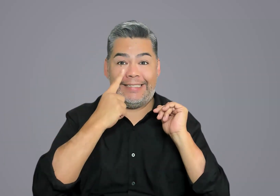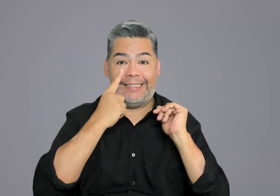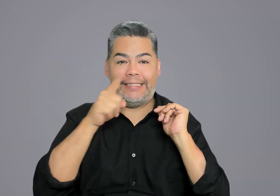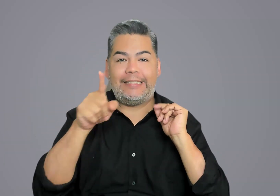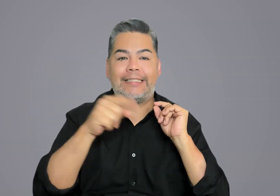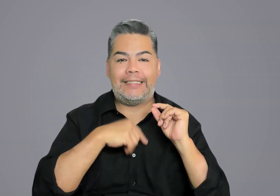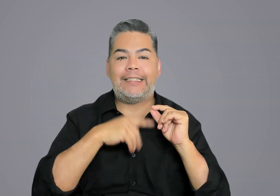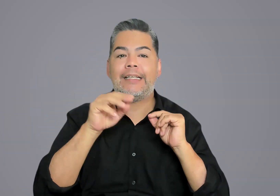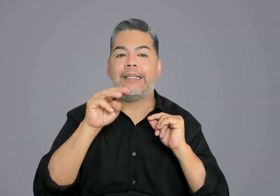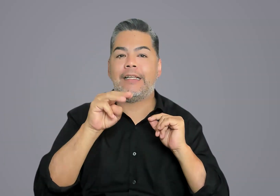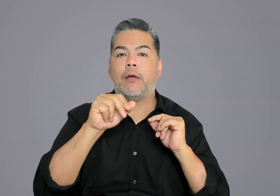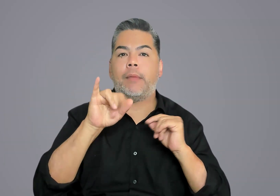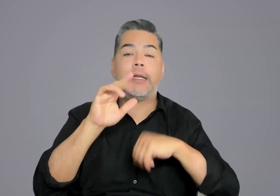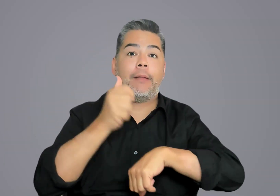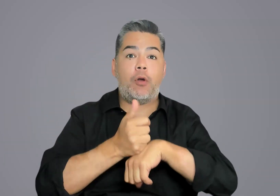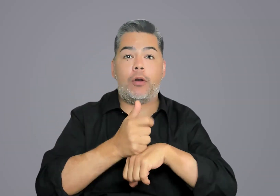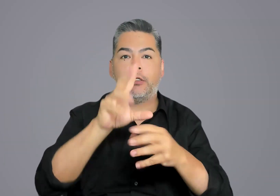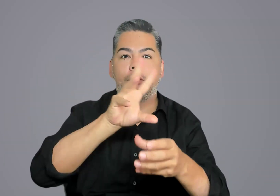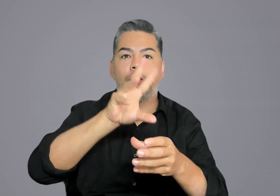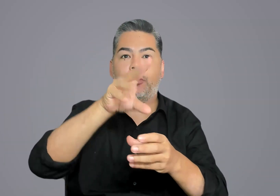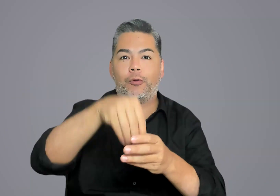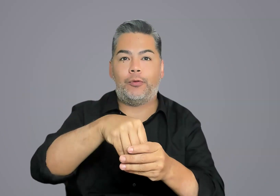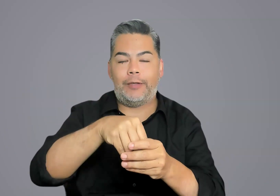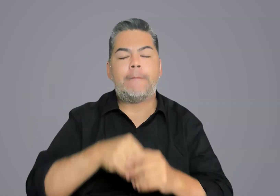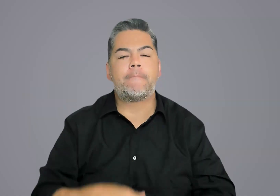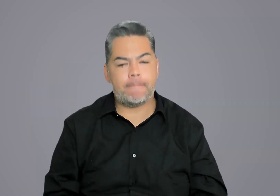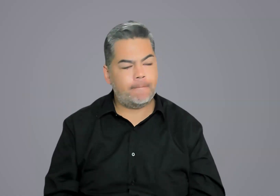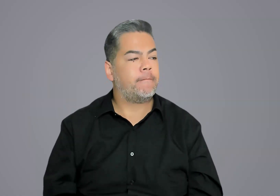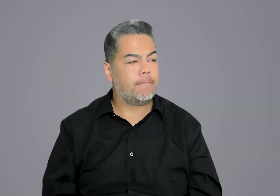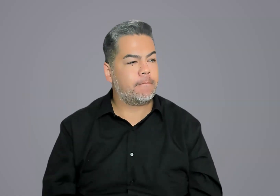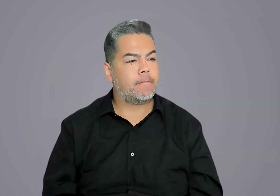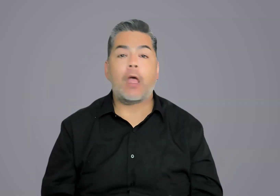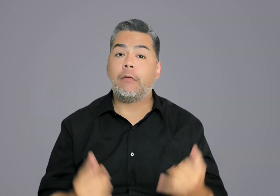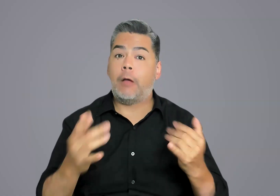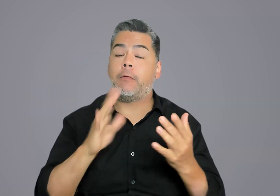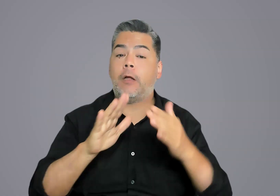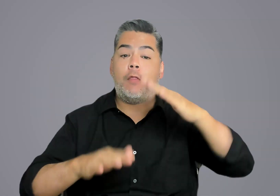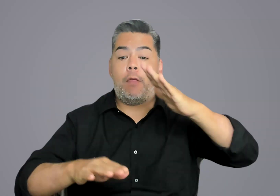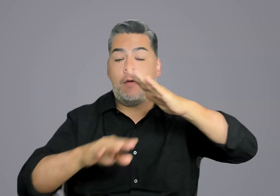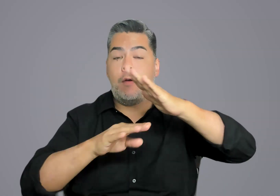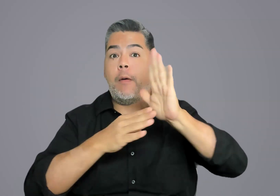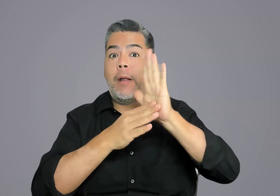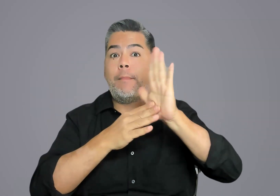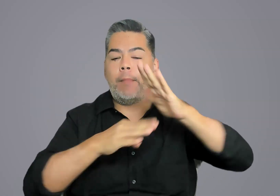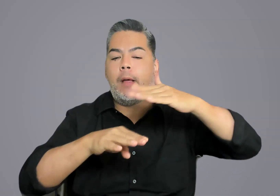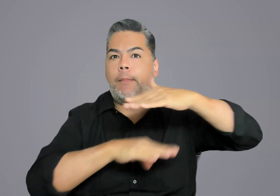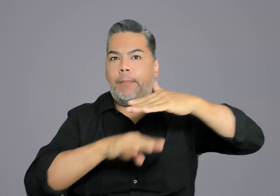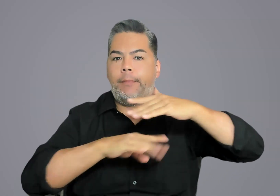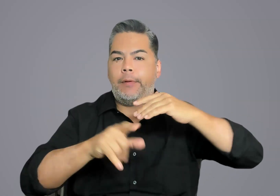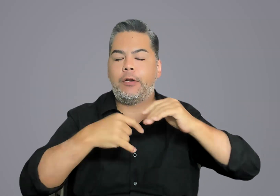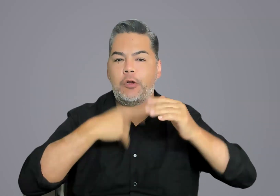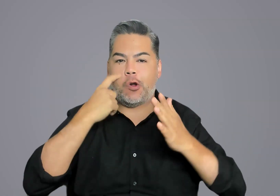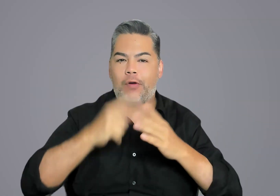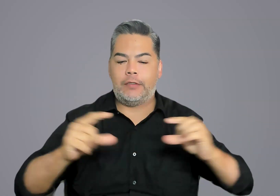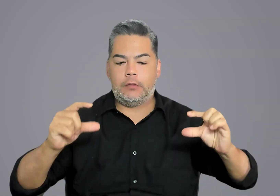landmark is included. And then as we reach the bottom of the page, there's this content info landmark for the